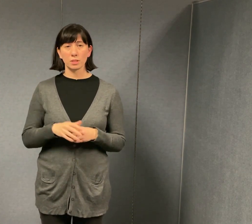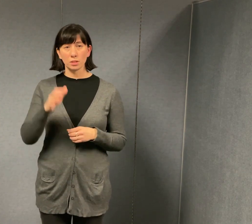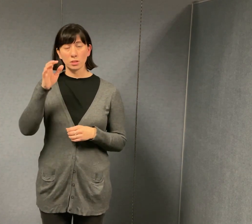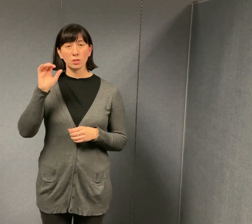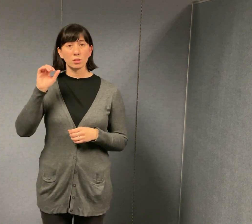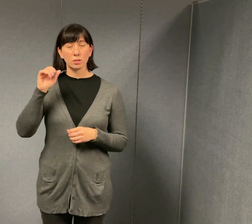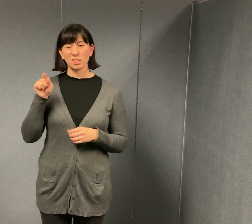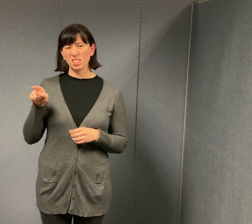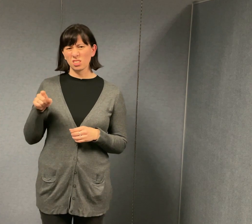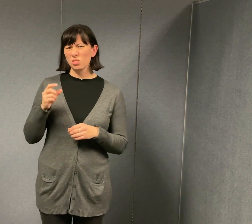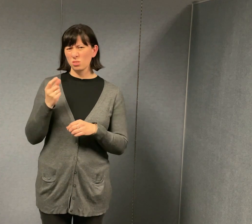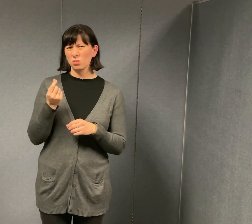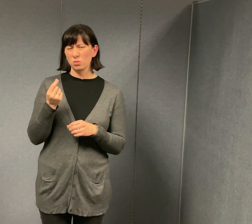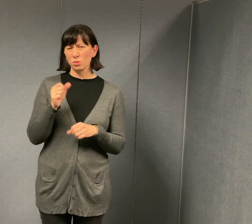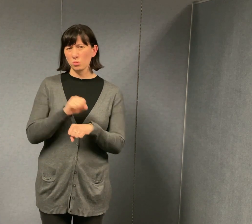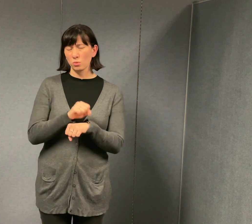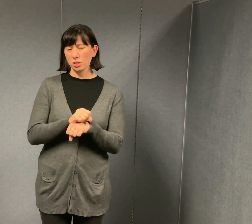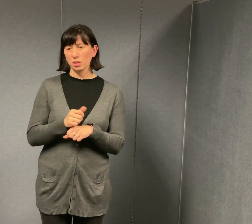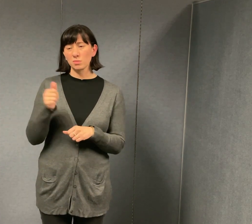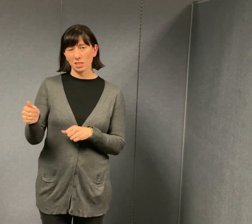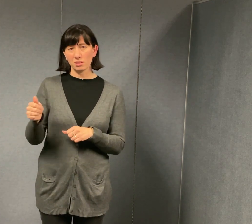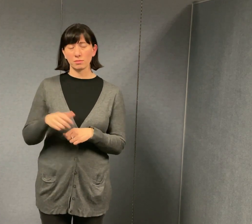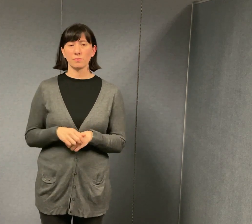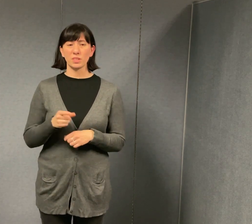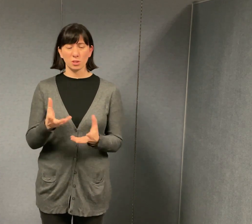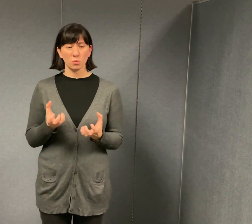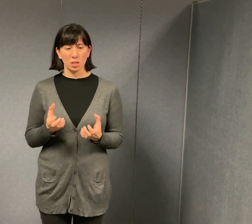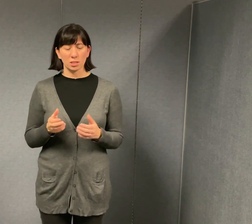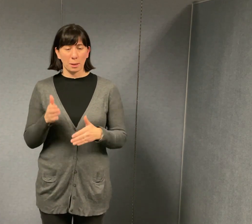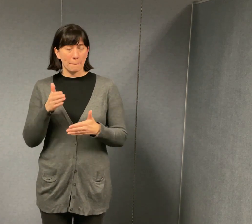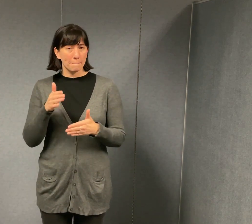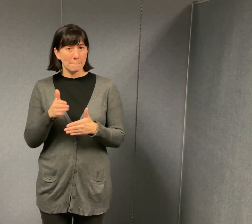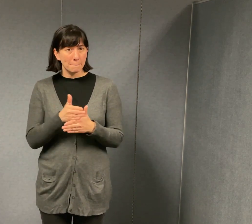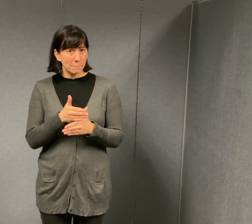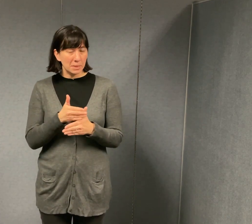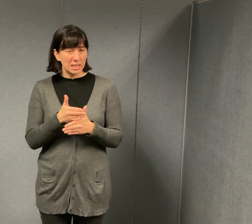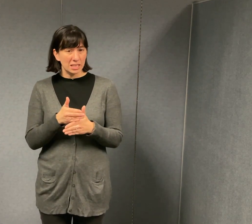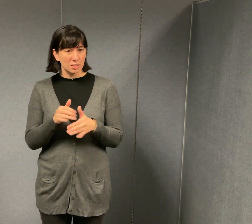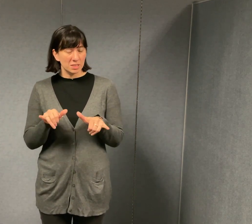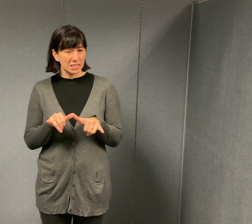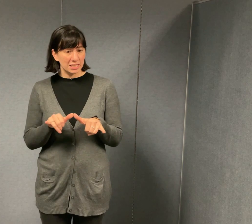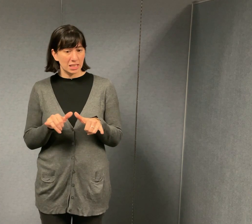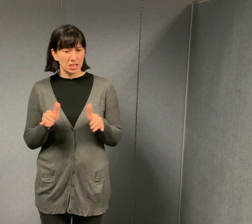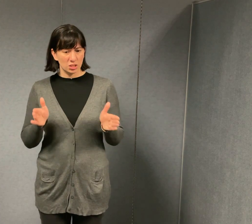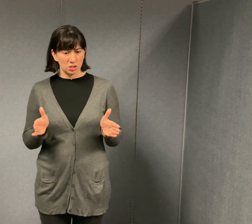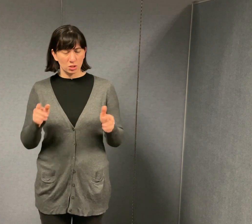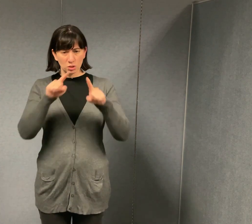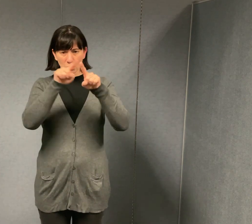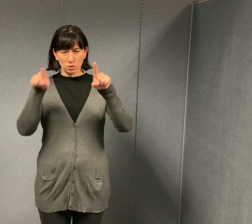Mr. Jones wants a medium-sized square shed with enough room to store bicycles, a